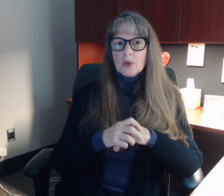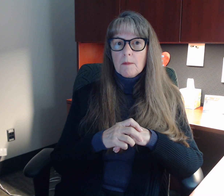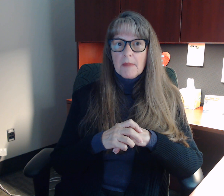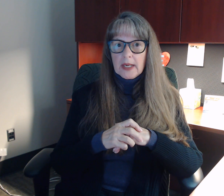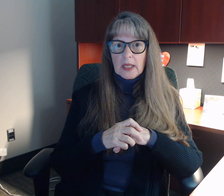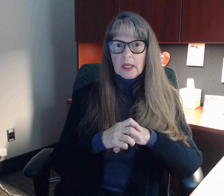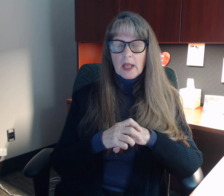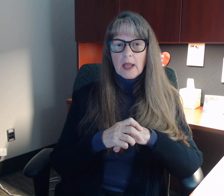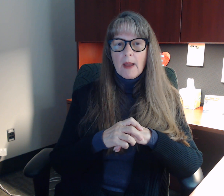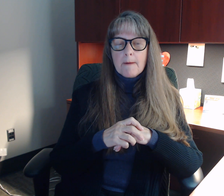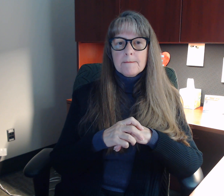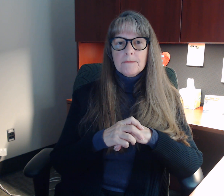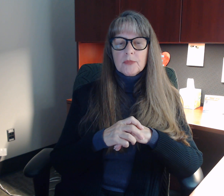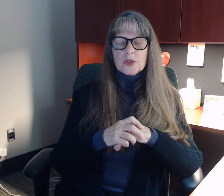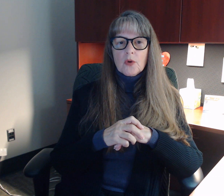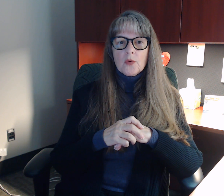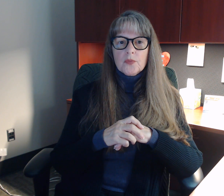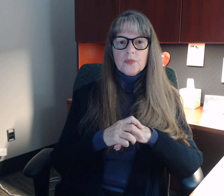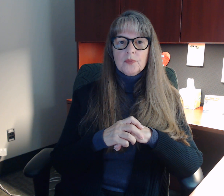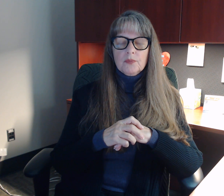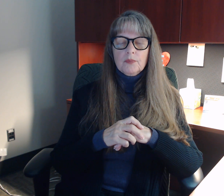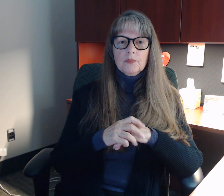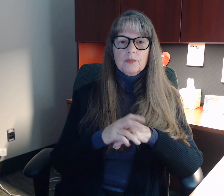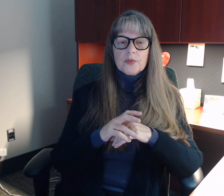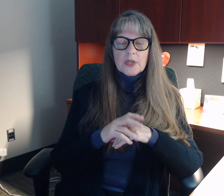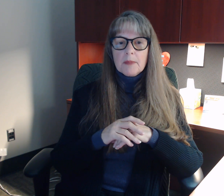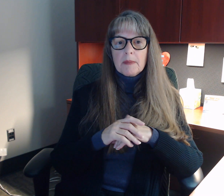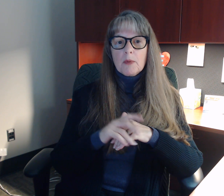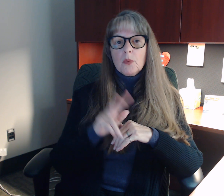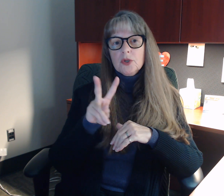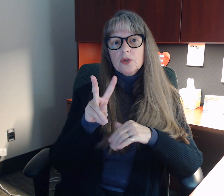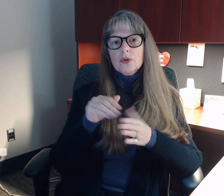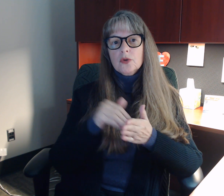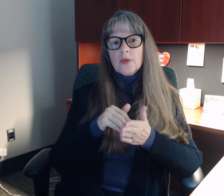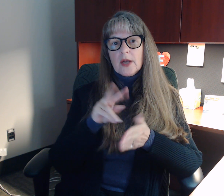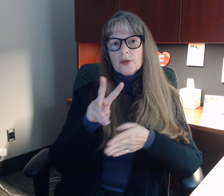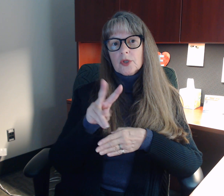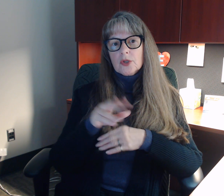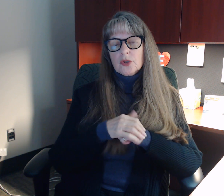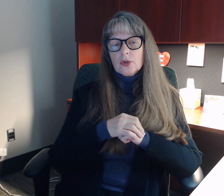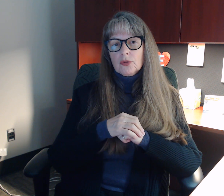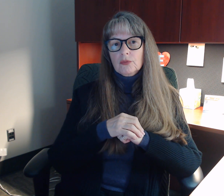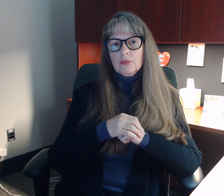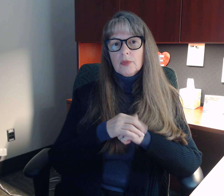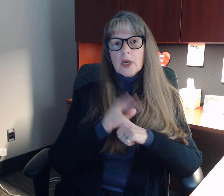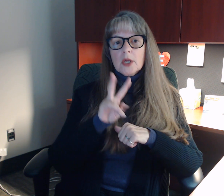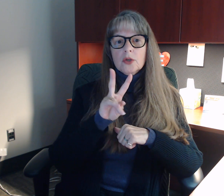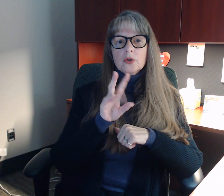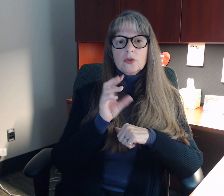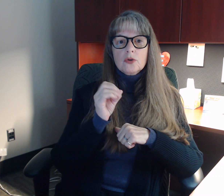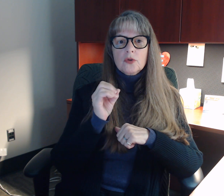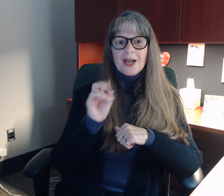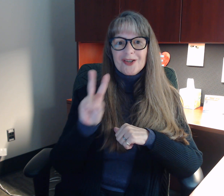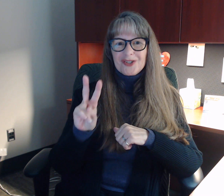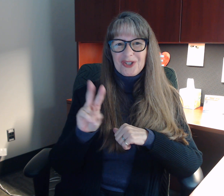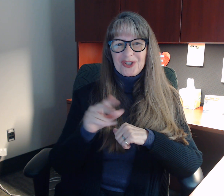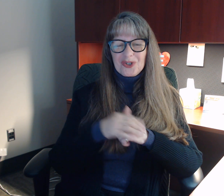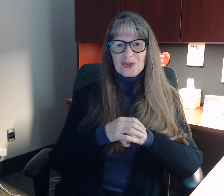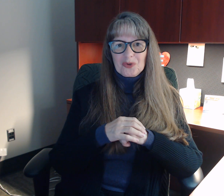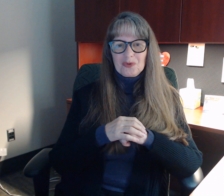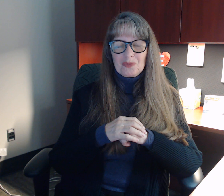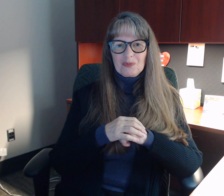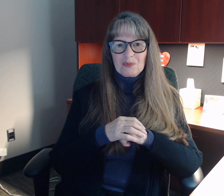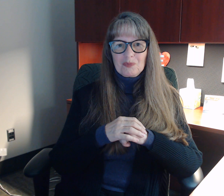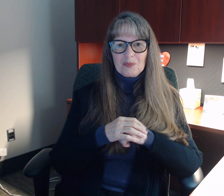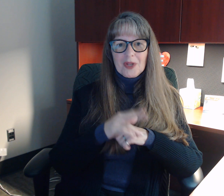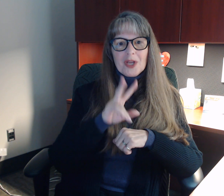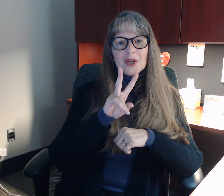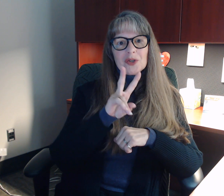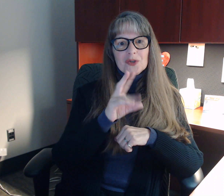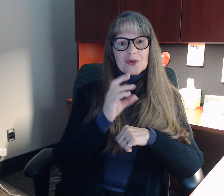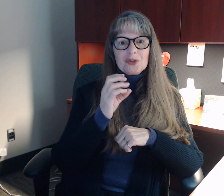money. So some people would do 2002, 2002,